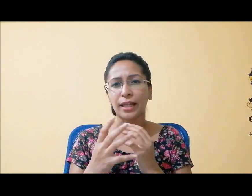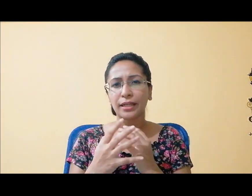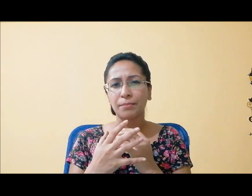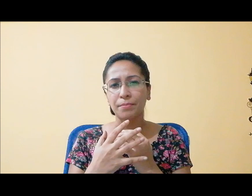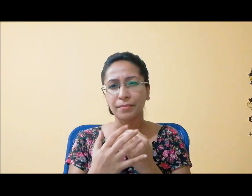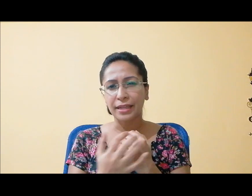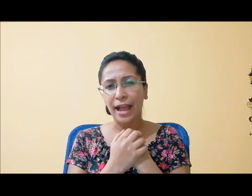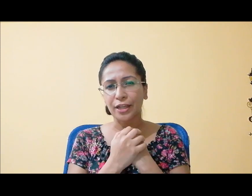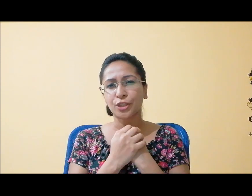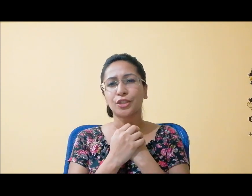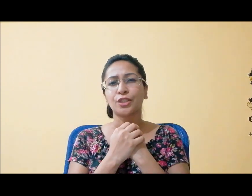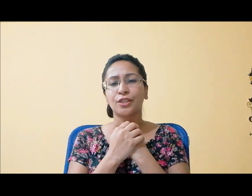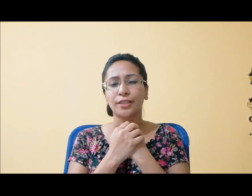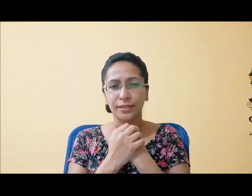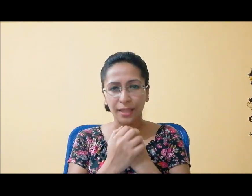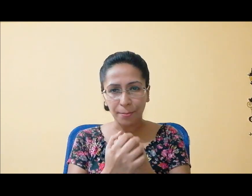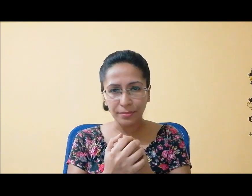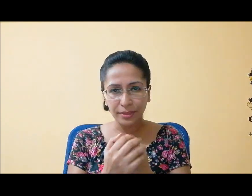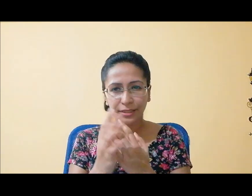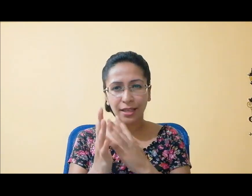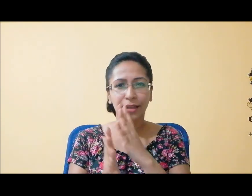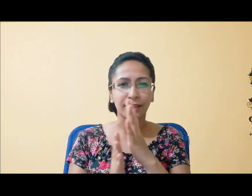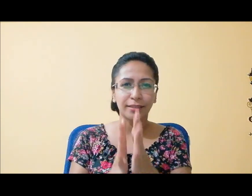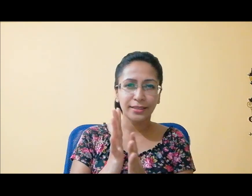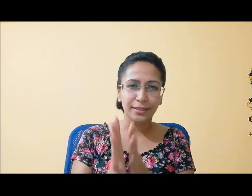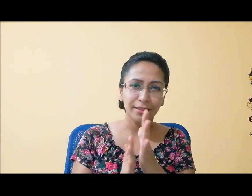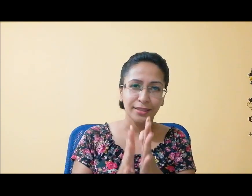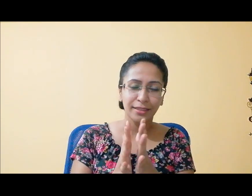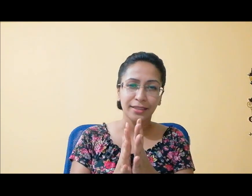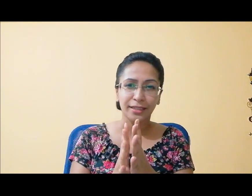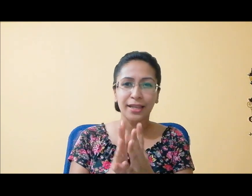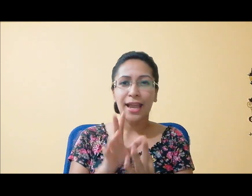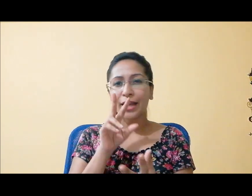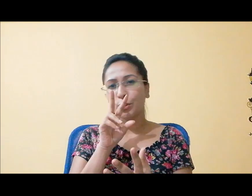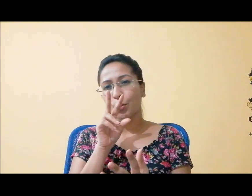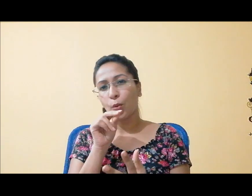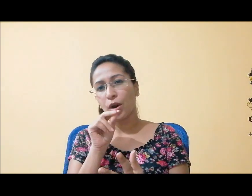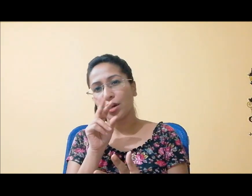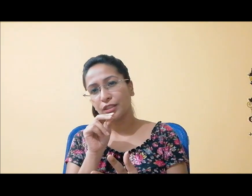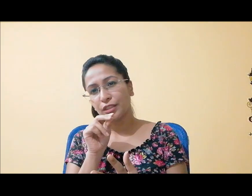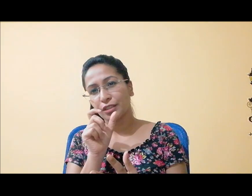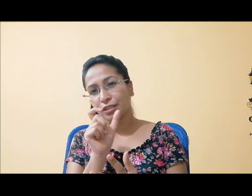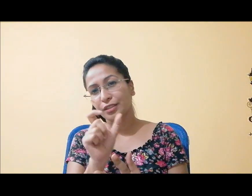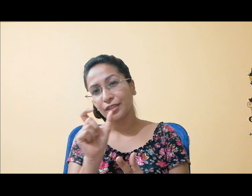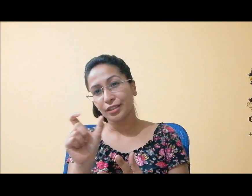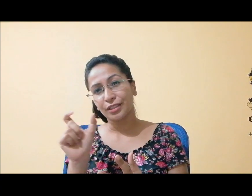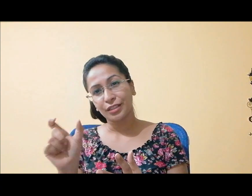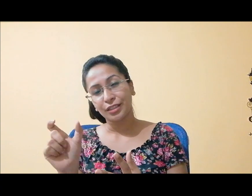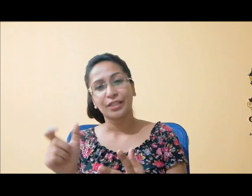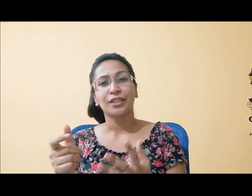can catch some signs and words